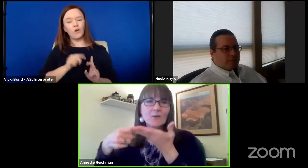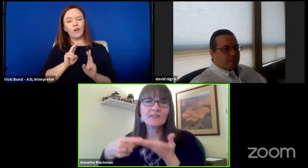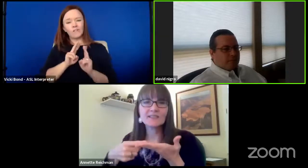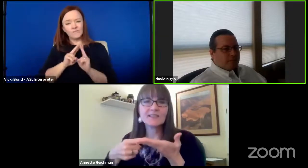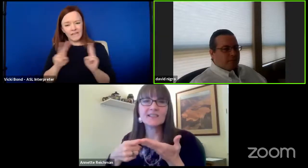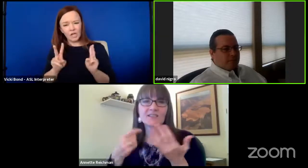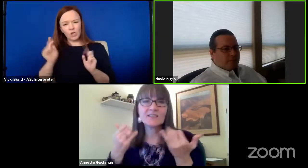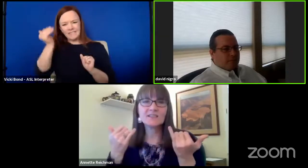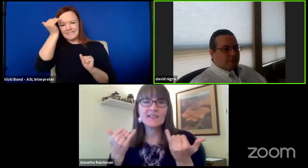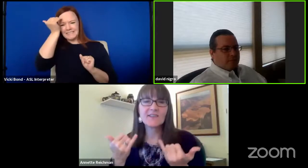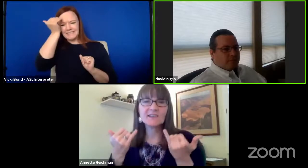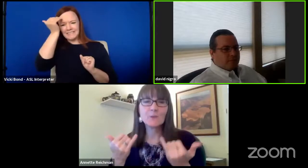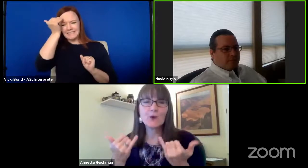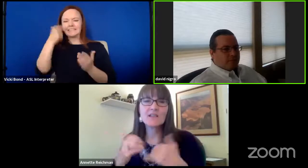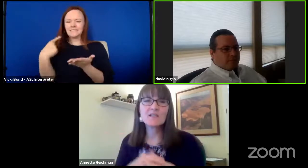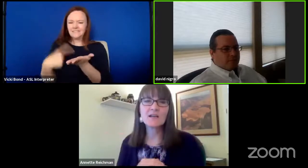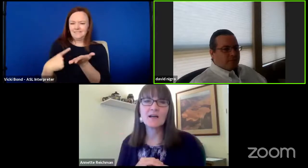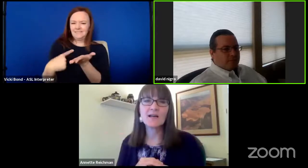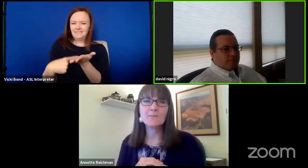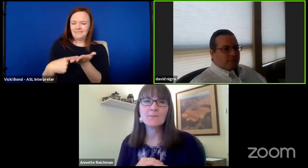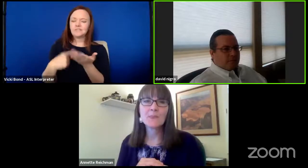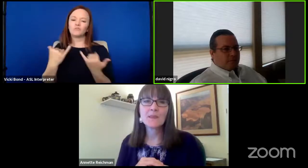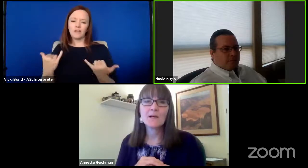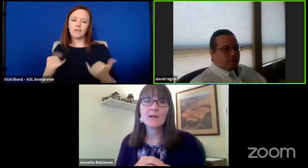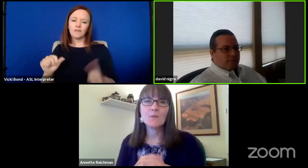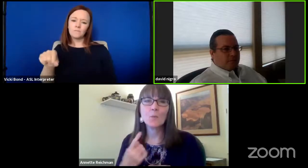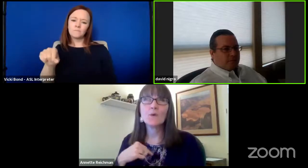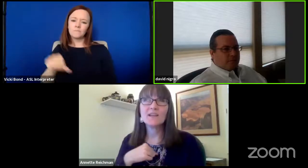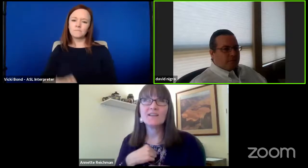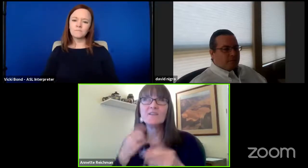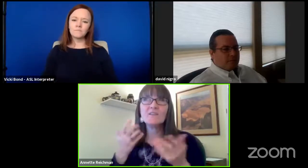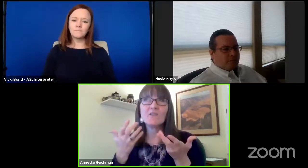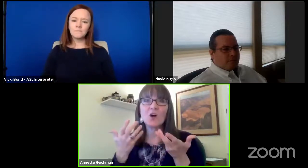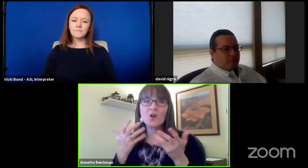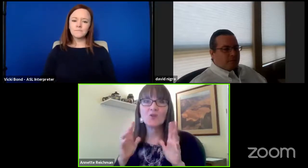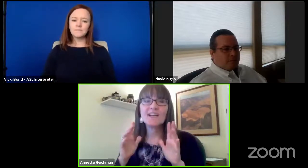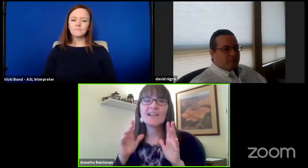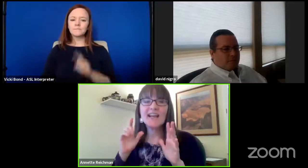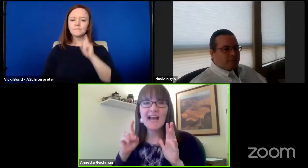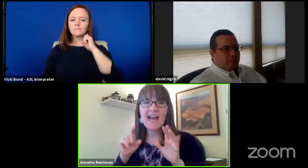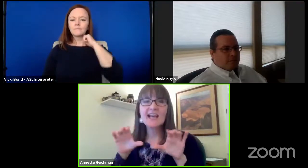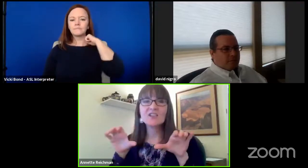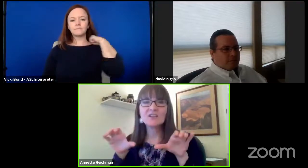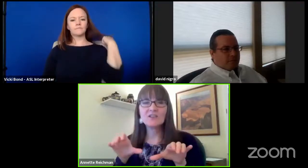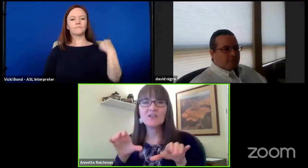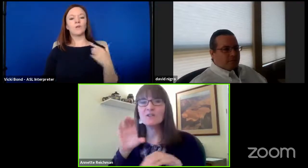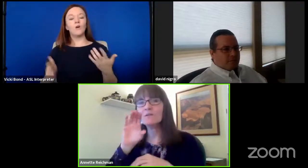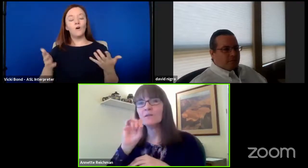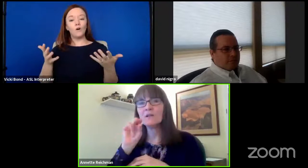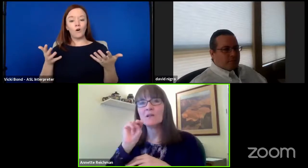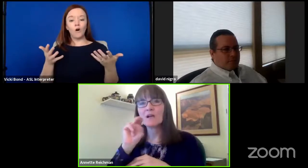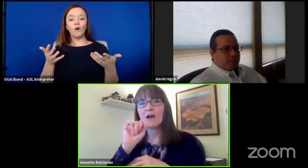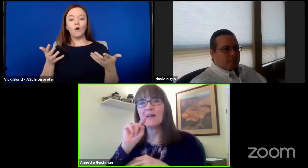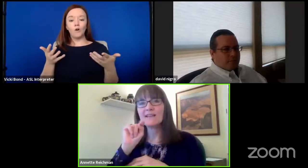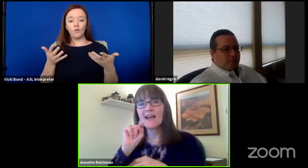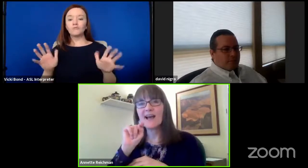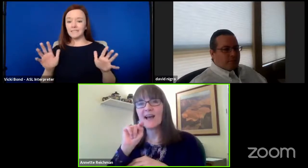in our discussions at this point in time. We already had to